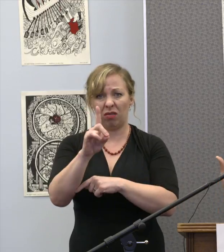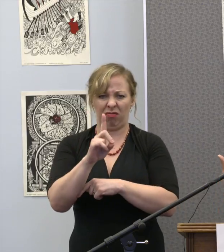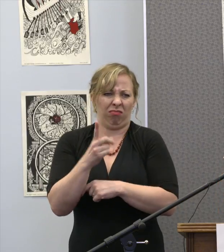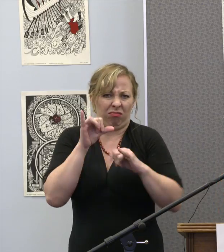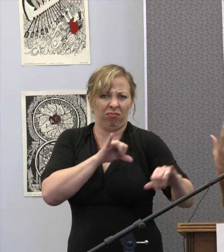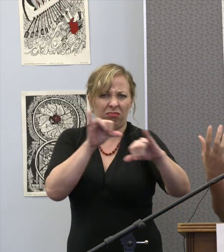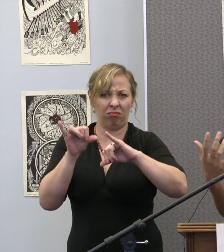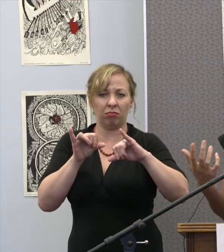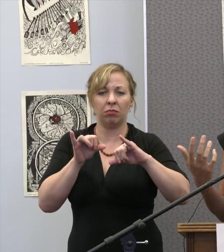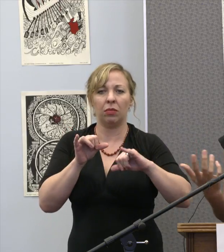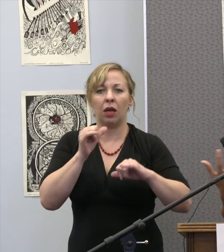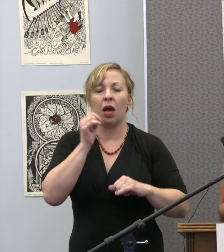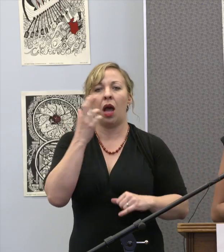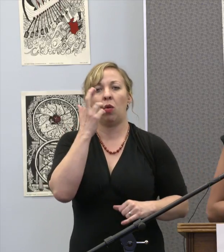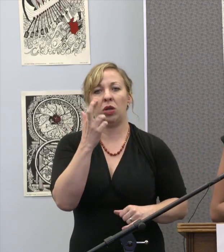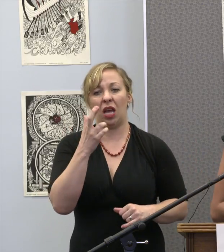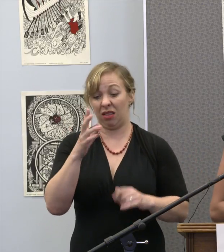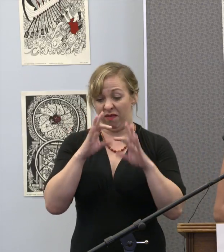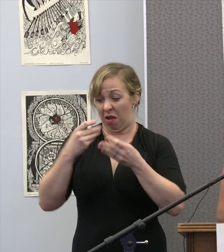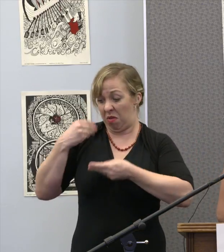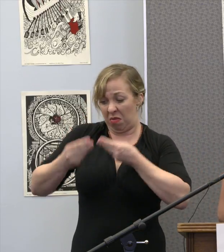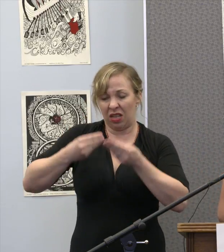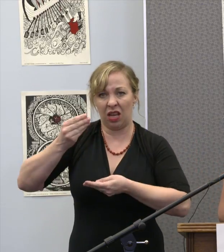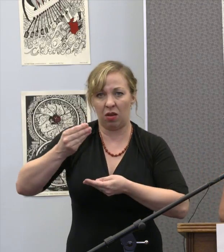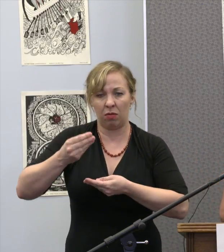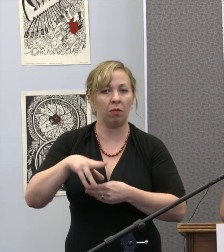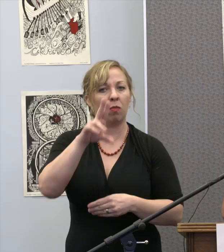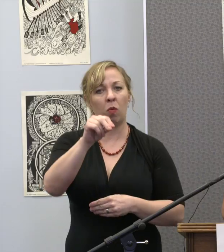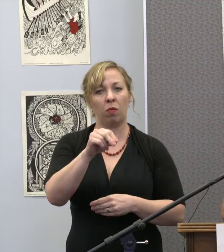wasn't genetic, it was due to our environment.